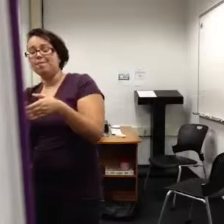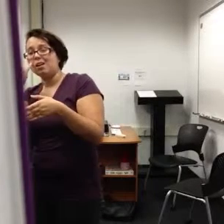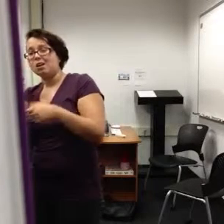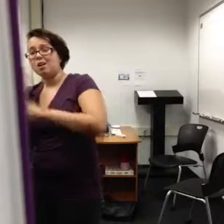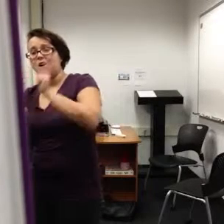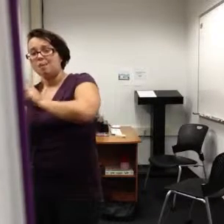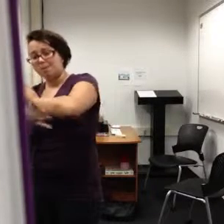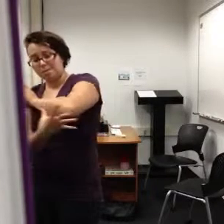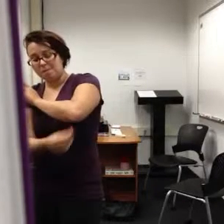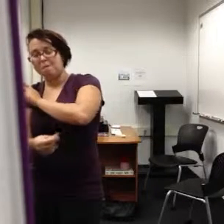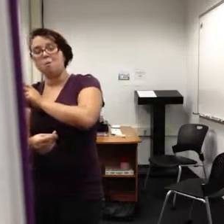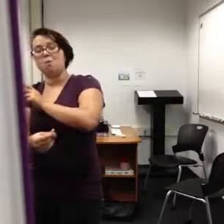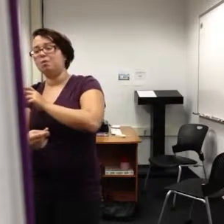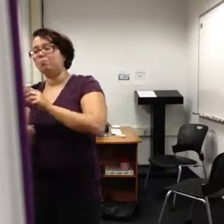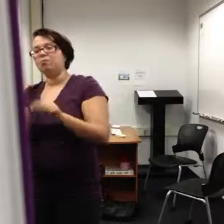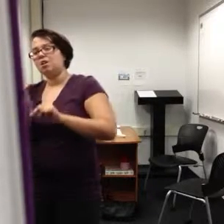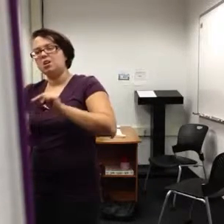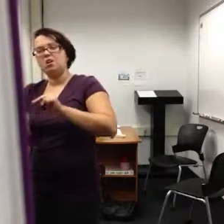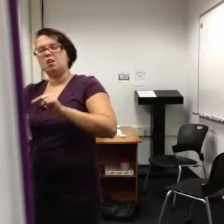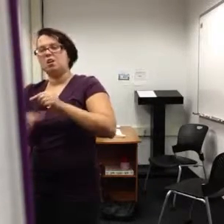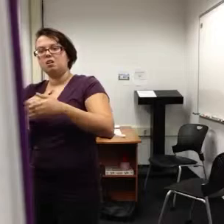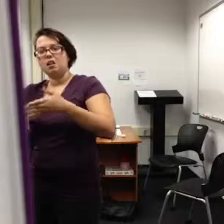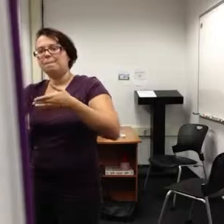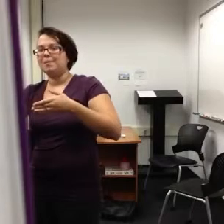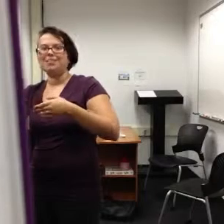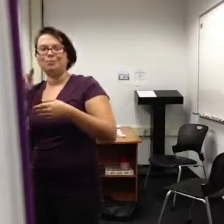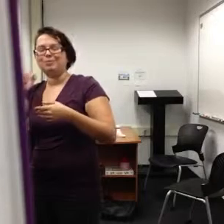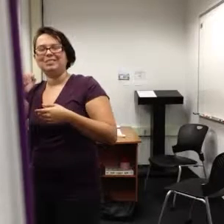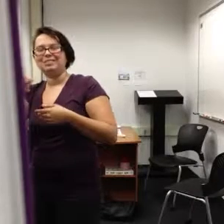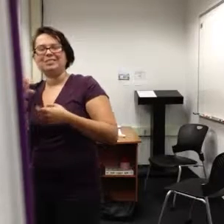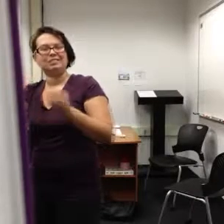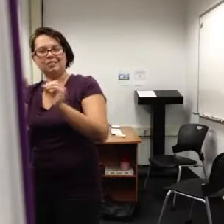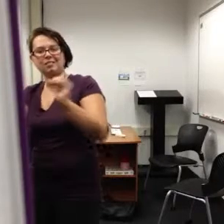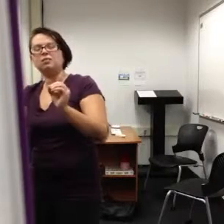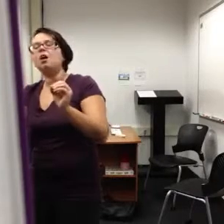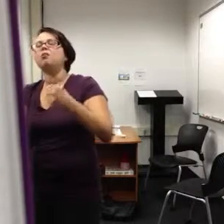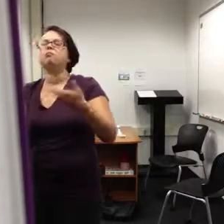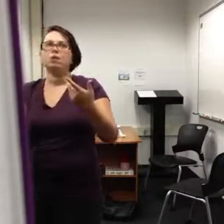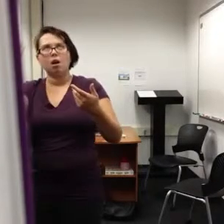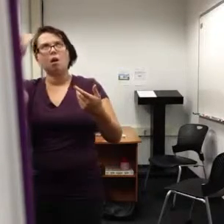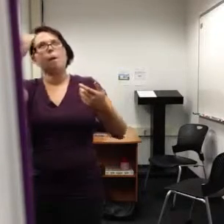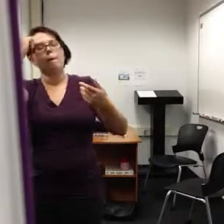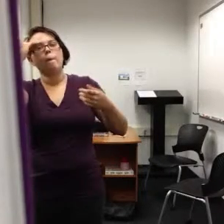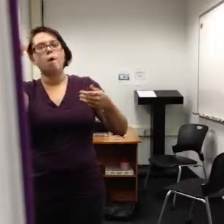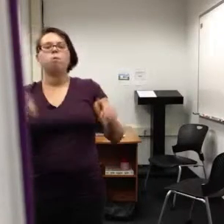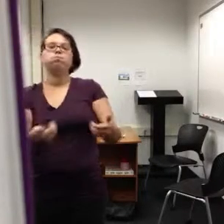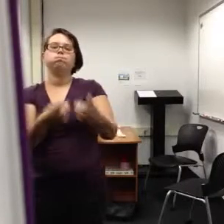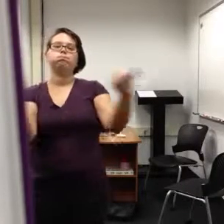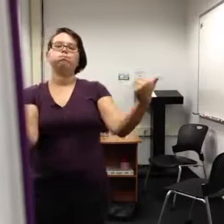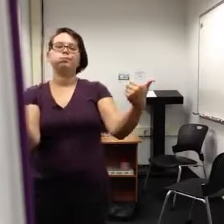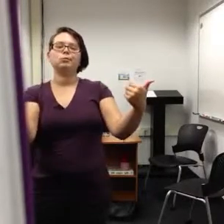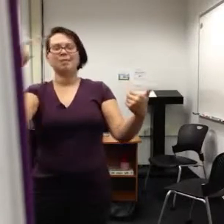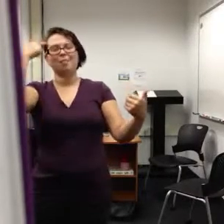division. You can see where the tax issues over time probably would